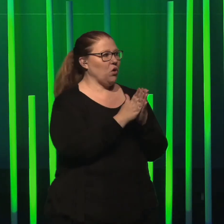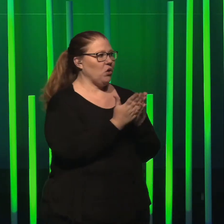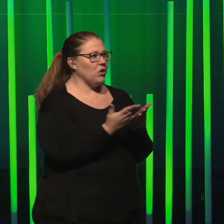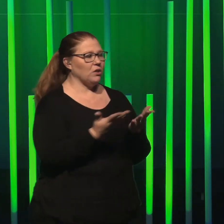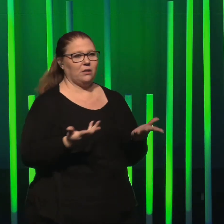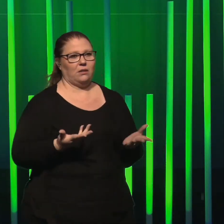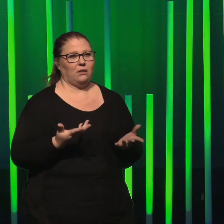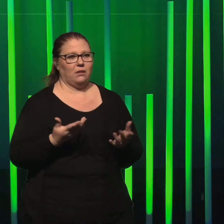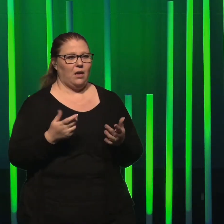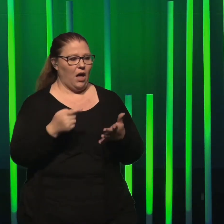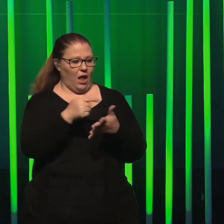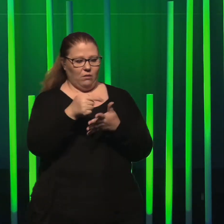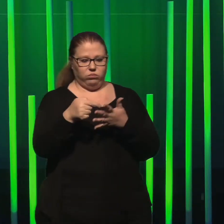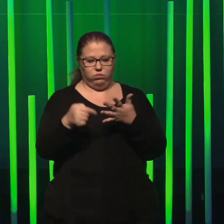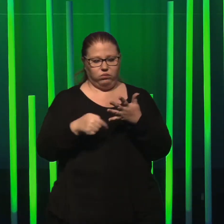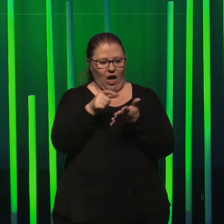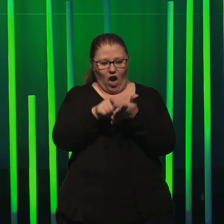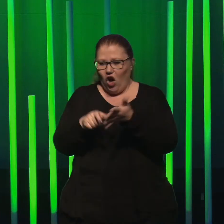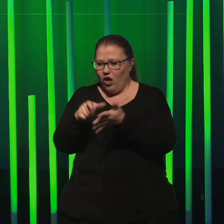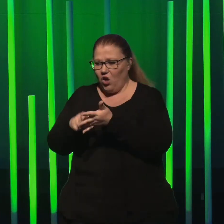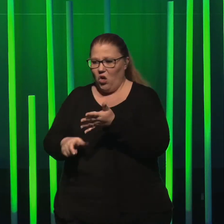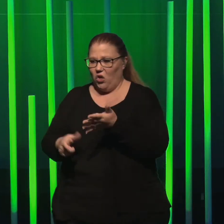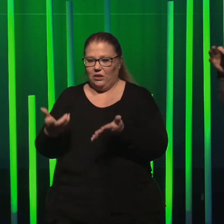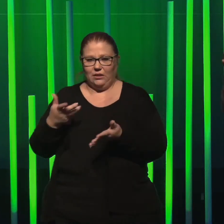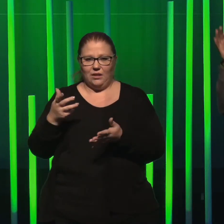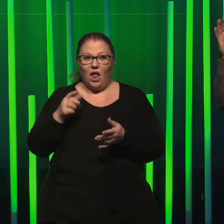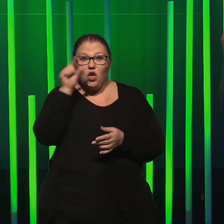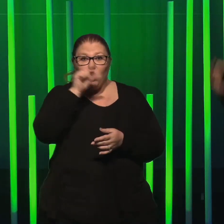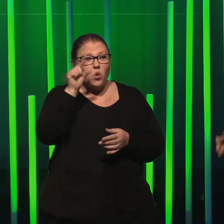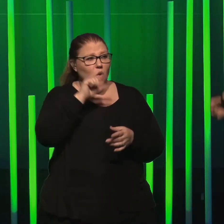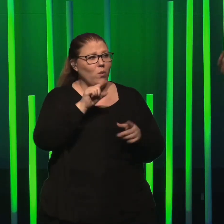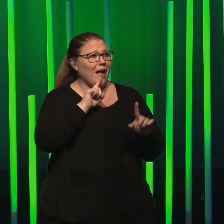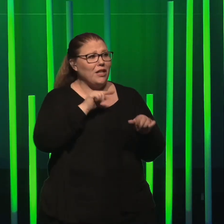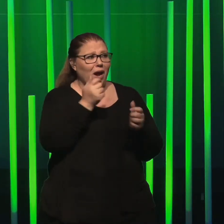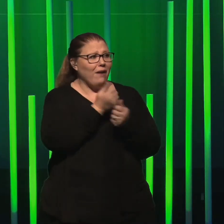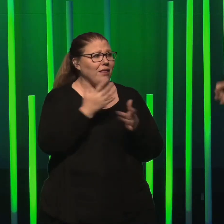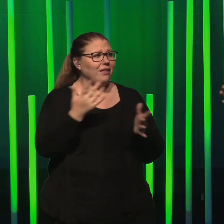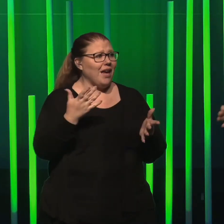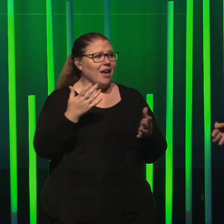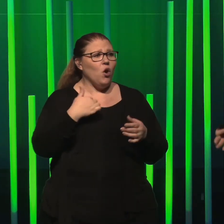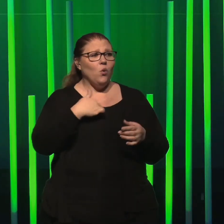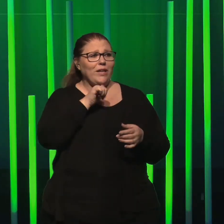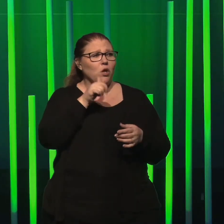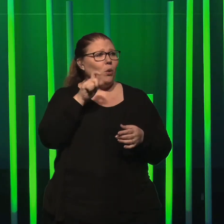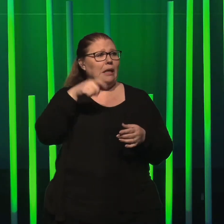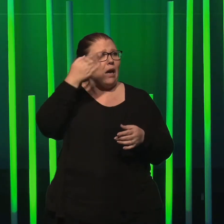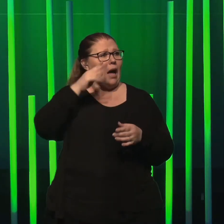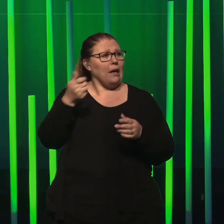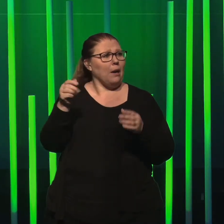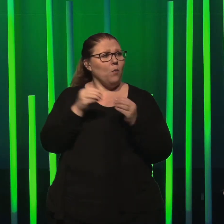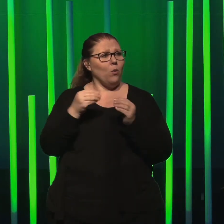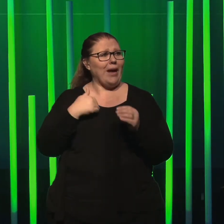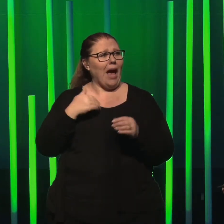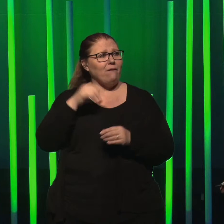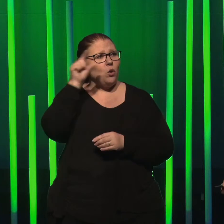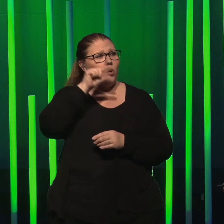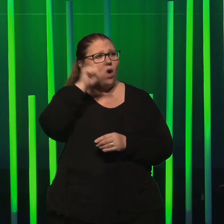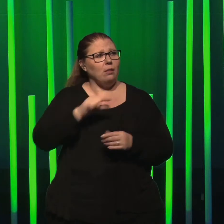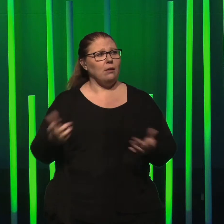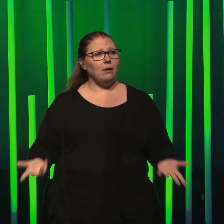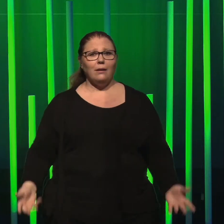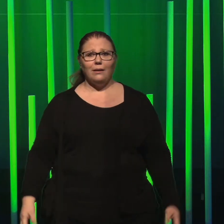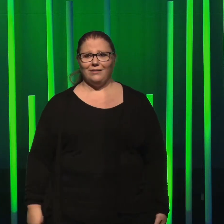can read articles, there's Google will answer everything. We barely even need God anymore. We have Google,